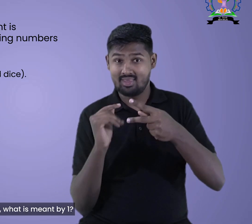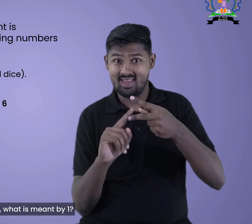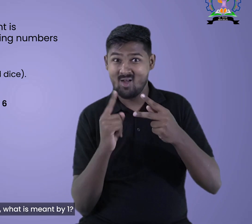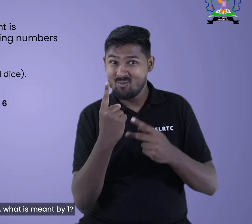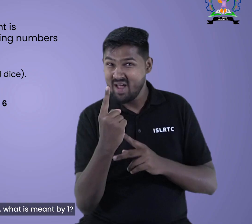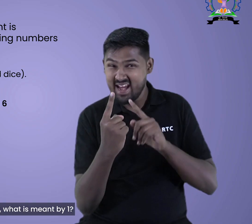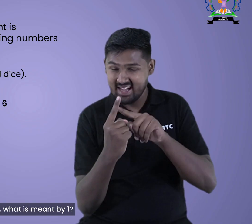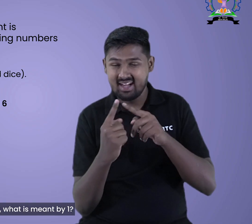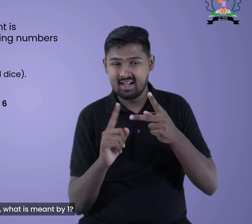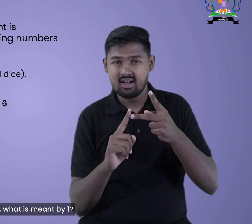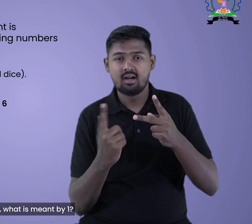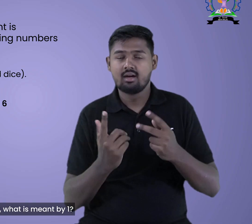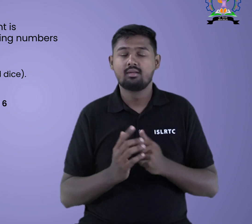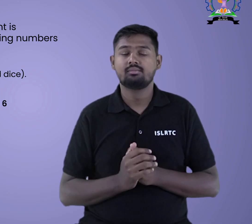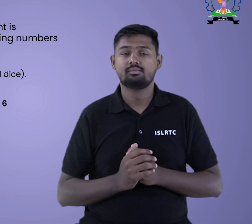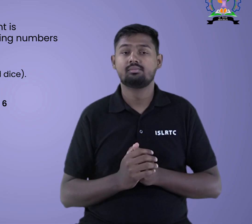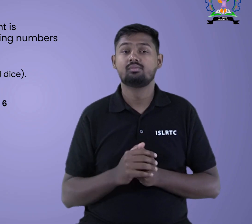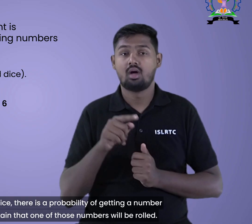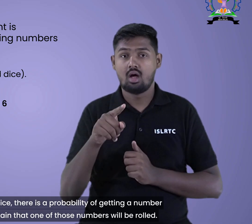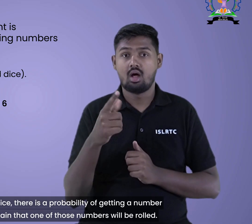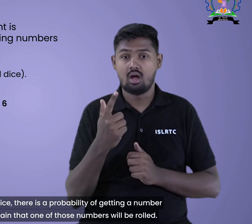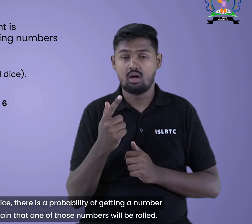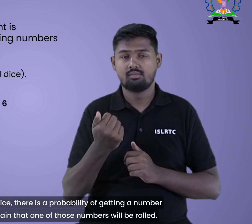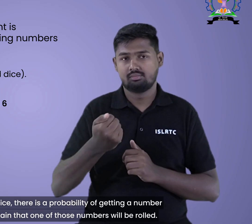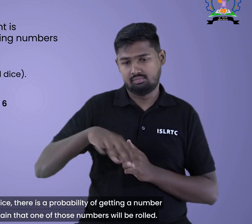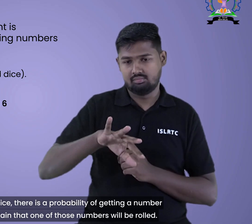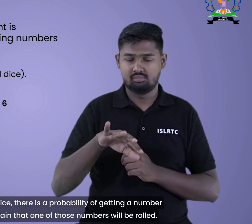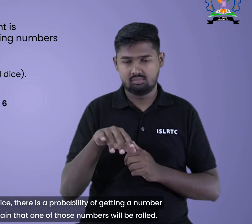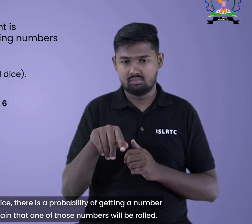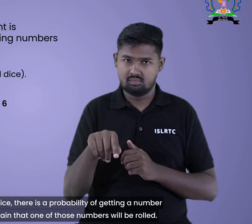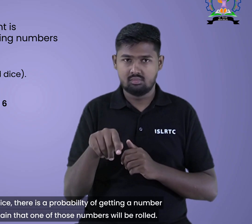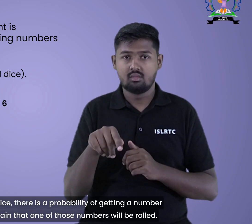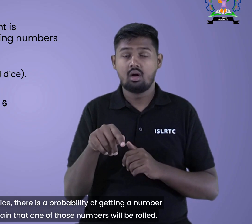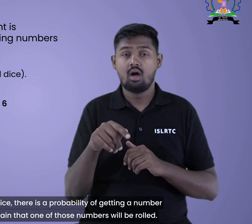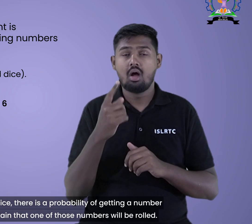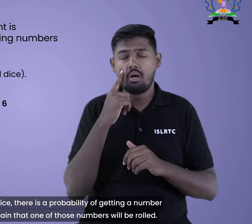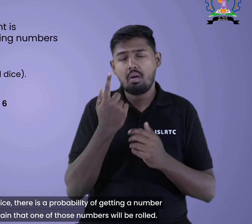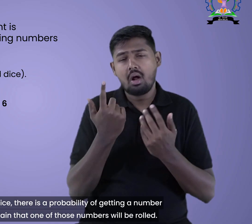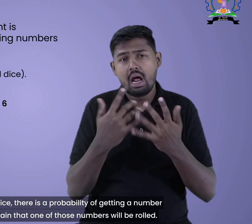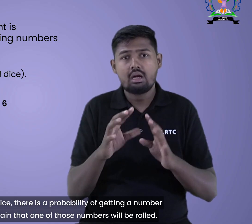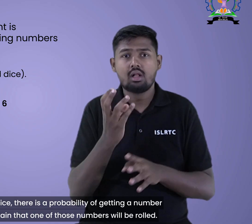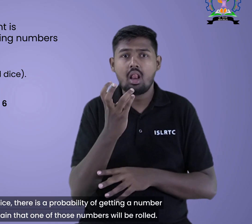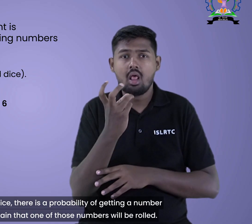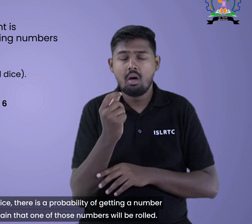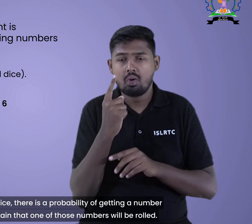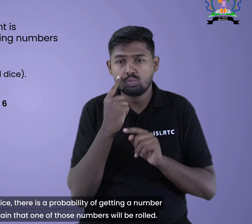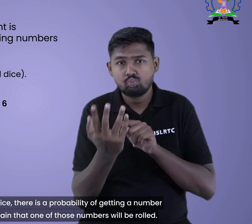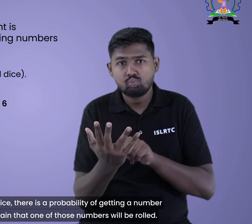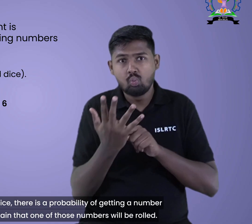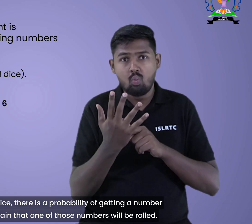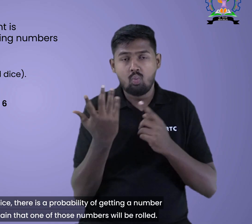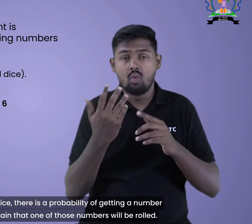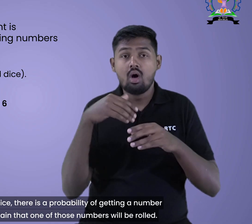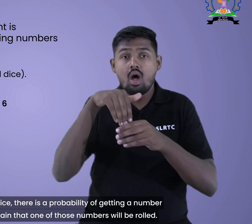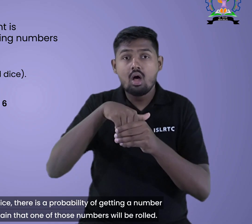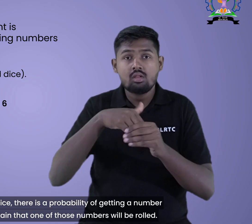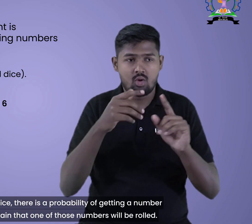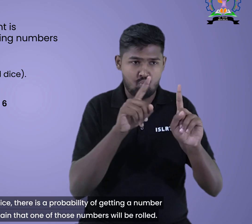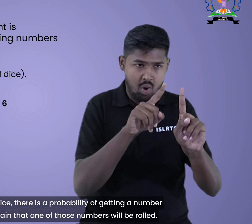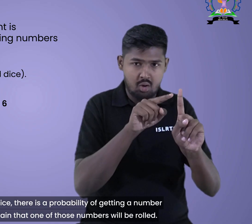Next, what is meant by 1? For example, when rolling a dice, there is a probability of getting a number between